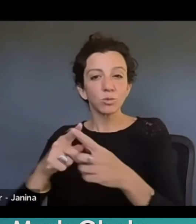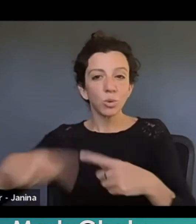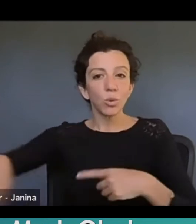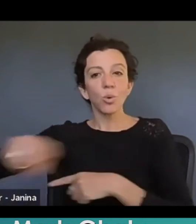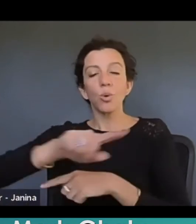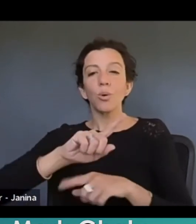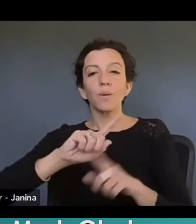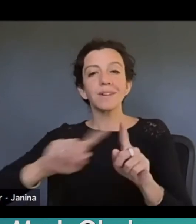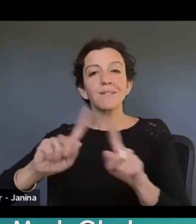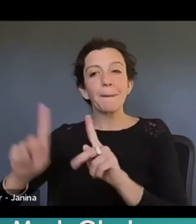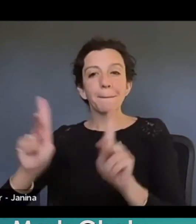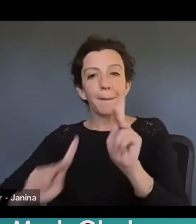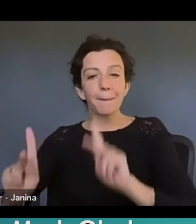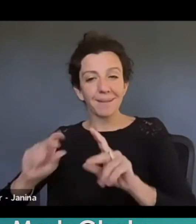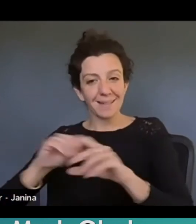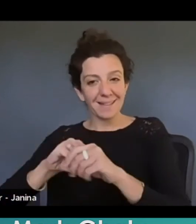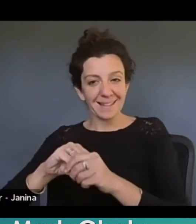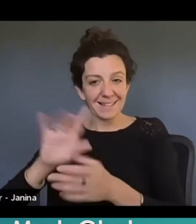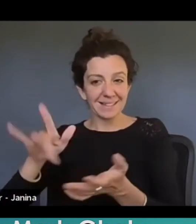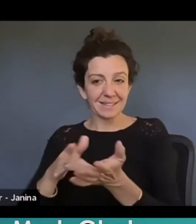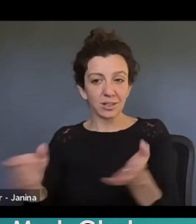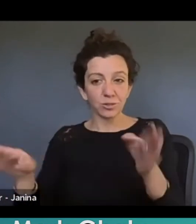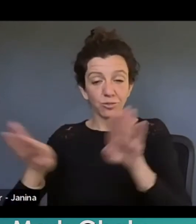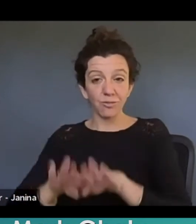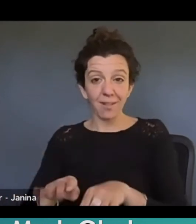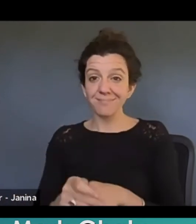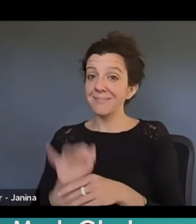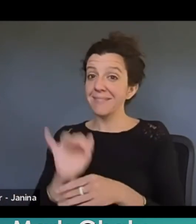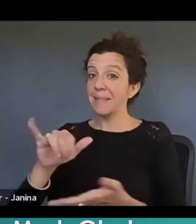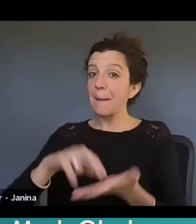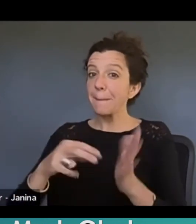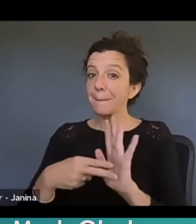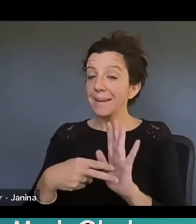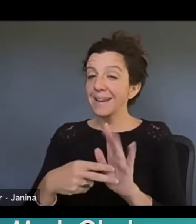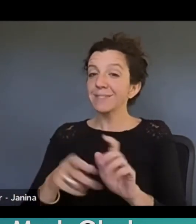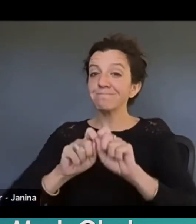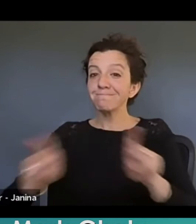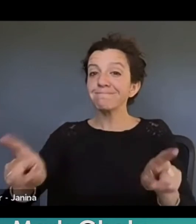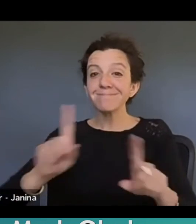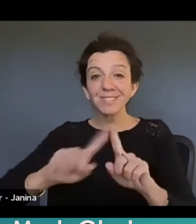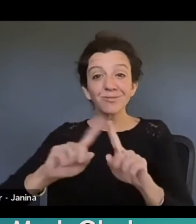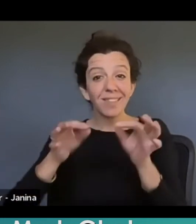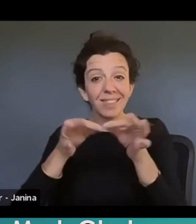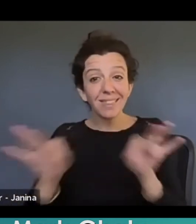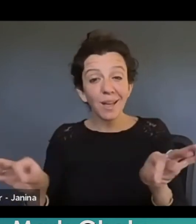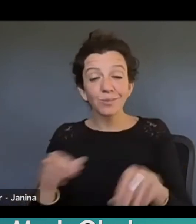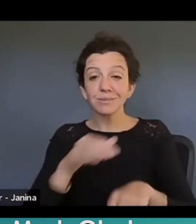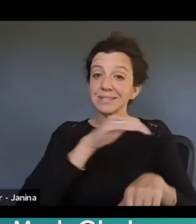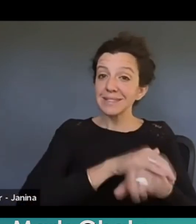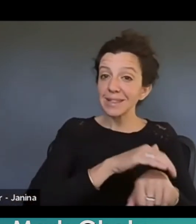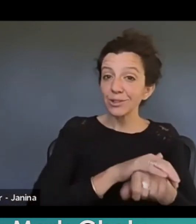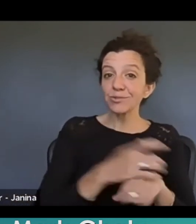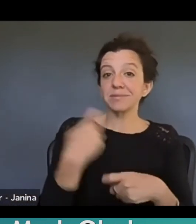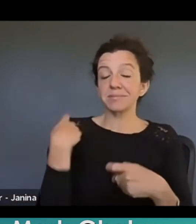that improving not just having it in English, but in Spanish, and making sure that it is